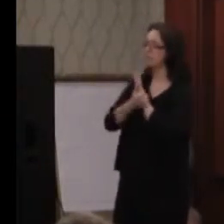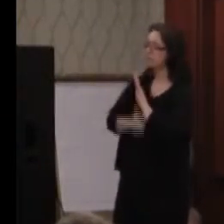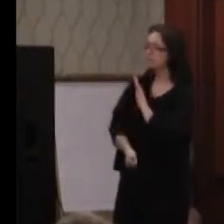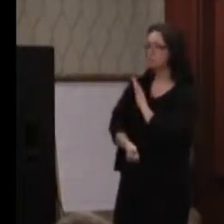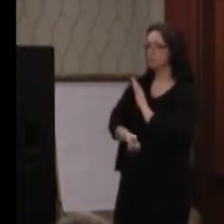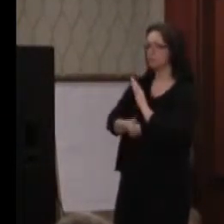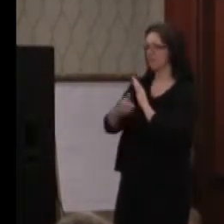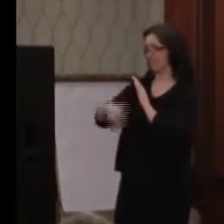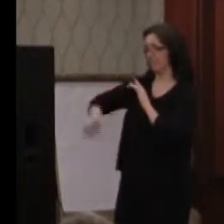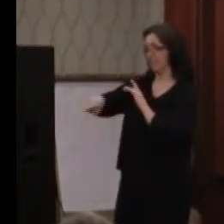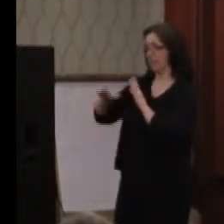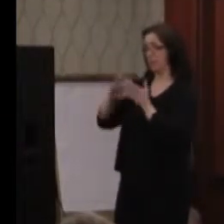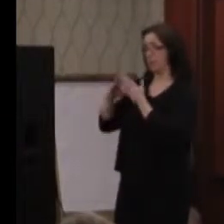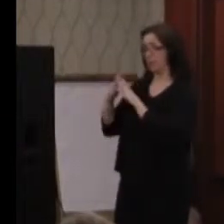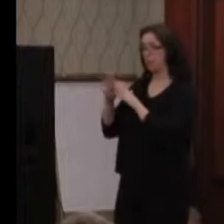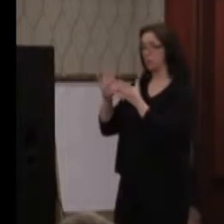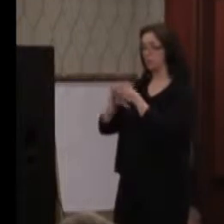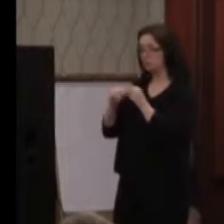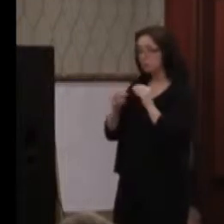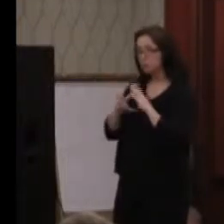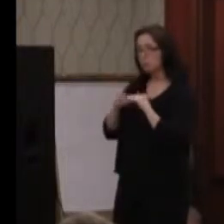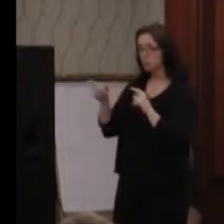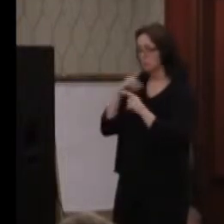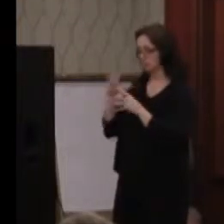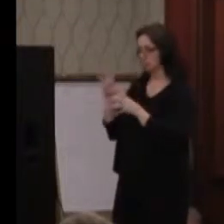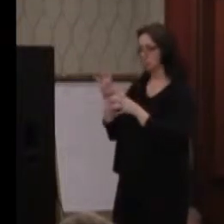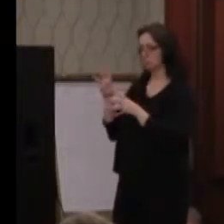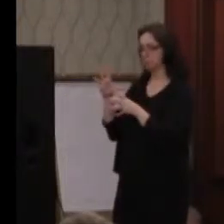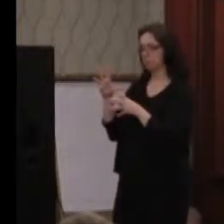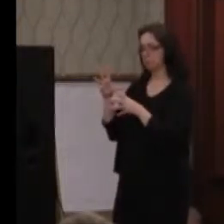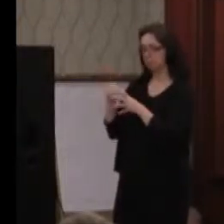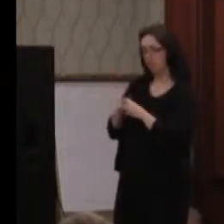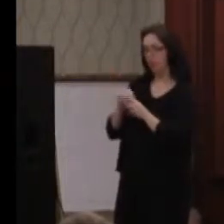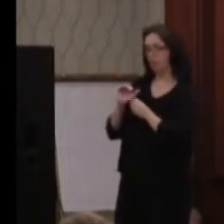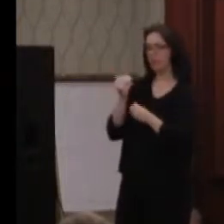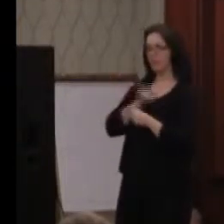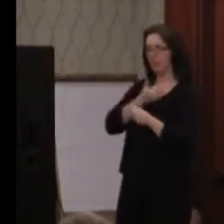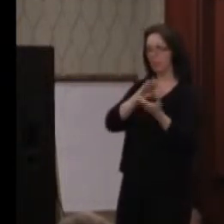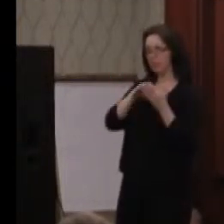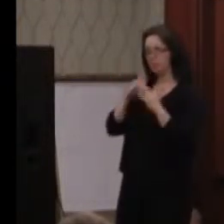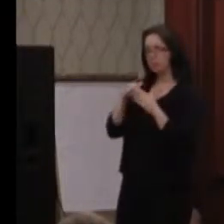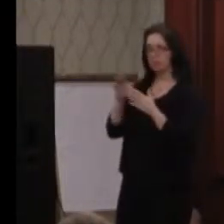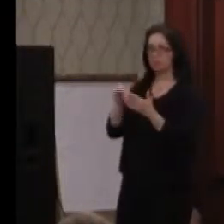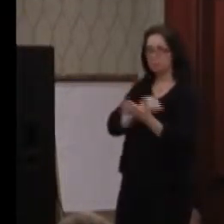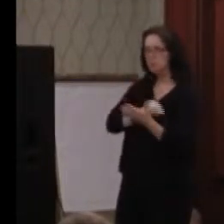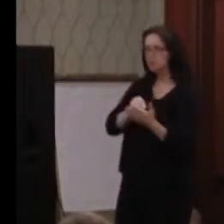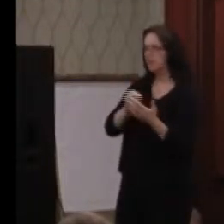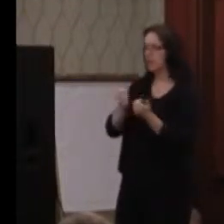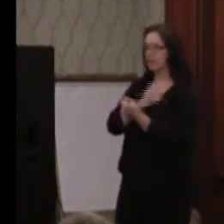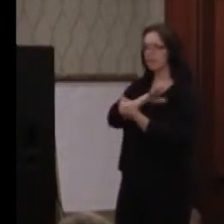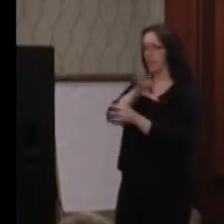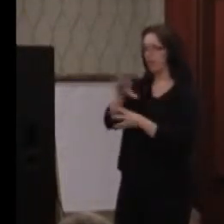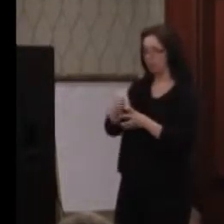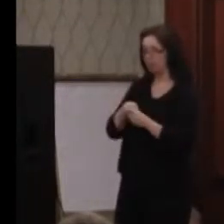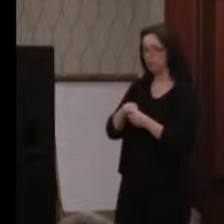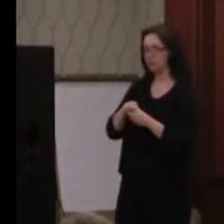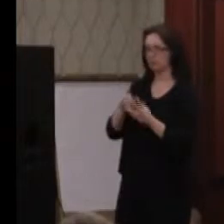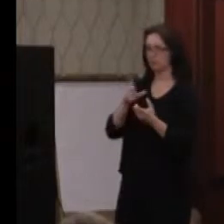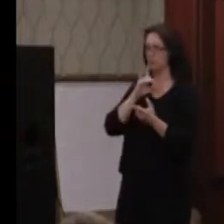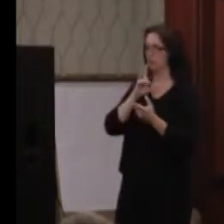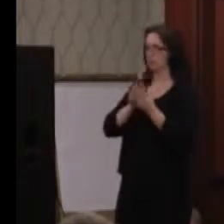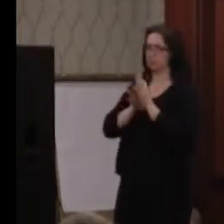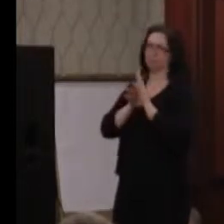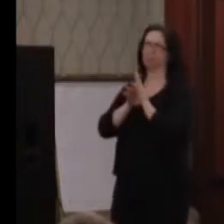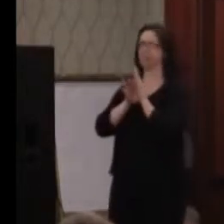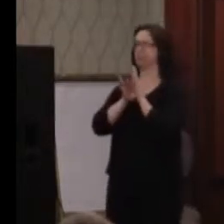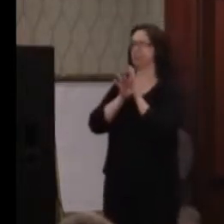was in our community, the stories that were part of our community, the music that was part of our community. All of that was thriving.